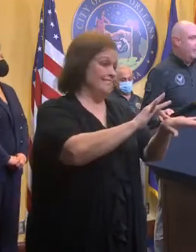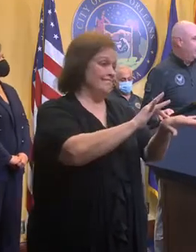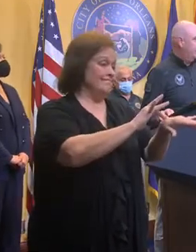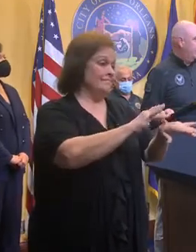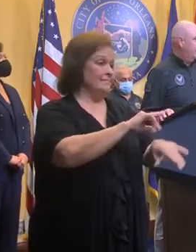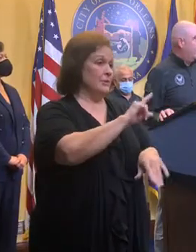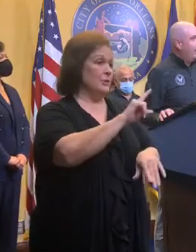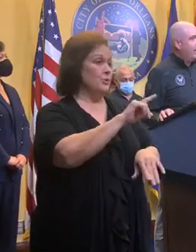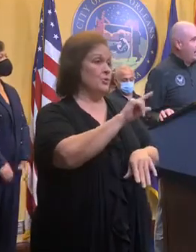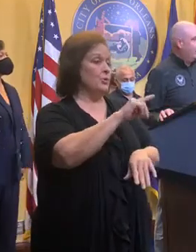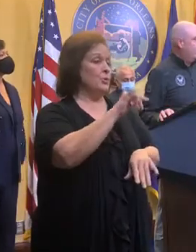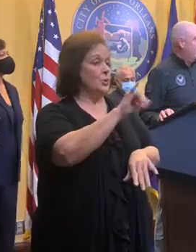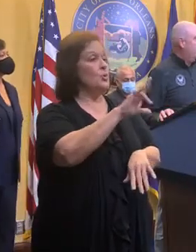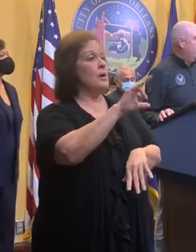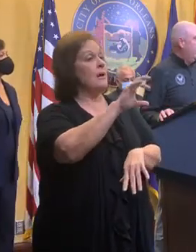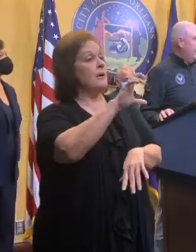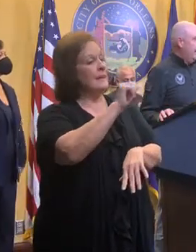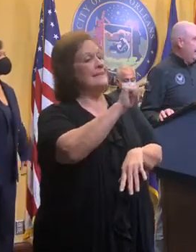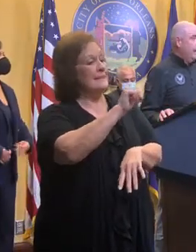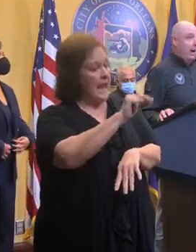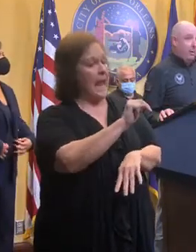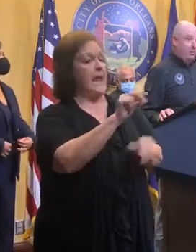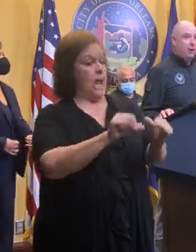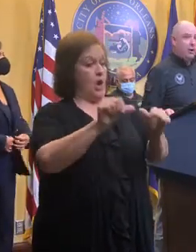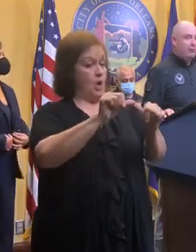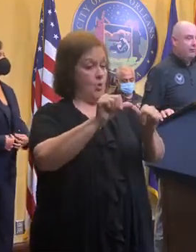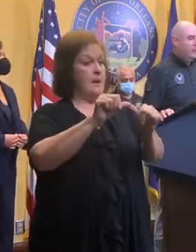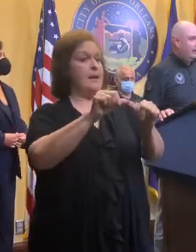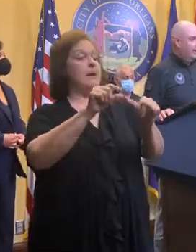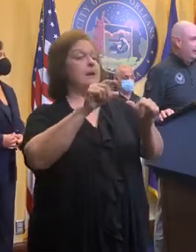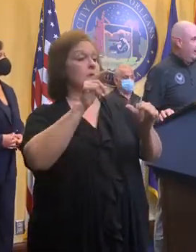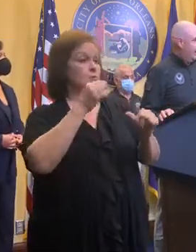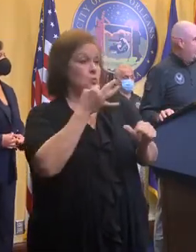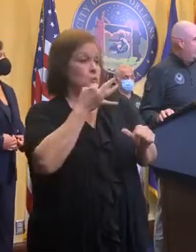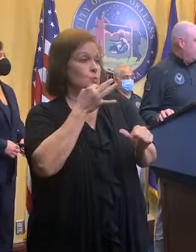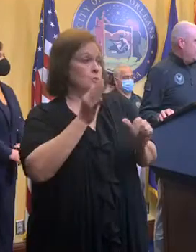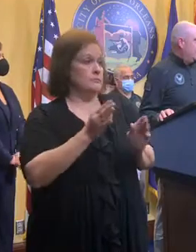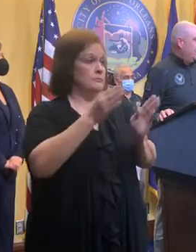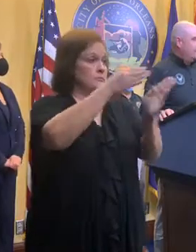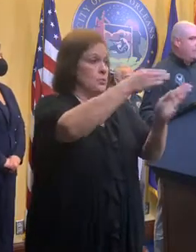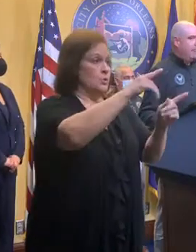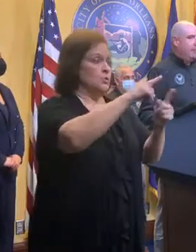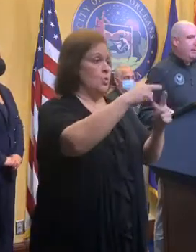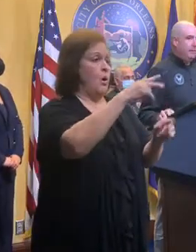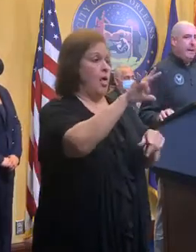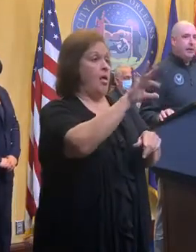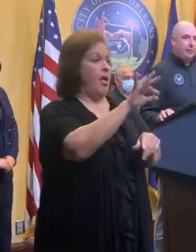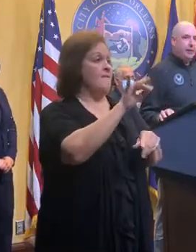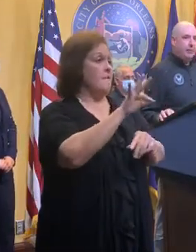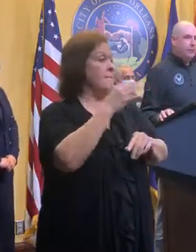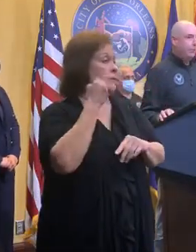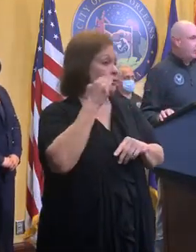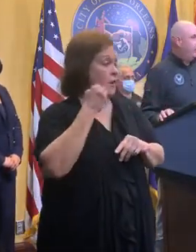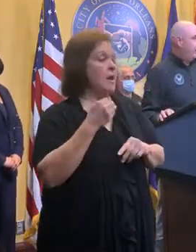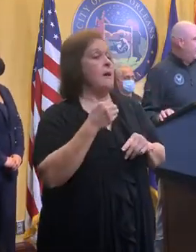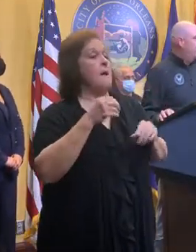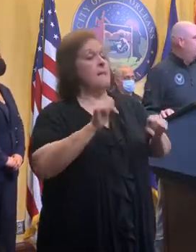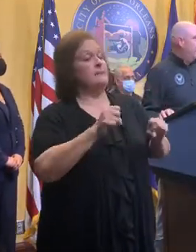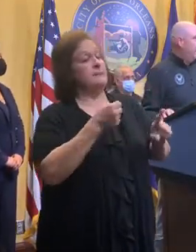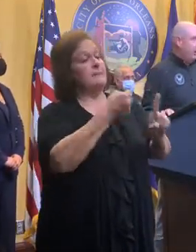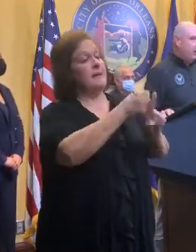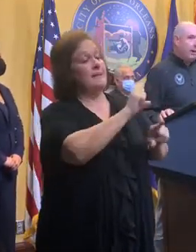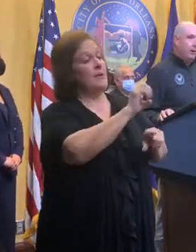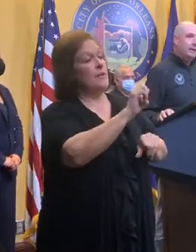Peninsula this morning and afternoon, and now in the Gulf, again potentially impacting southeast